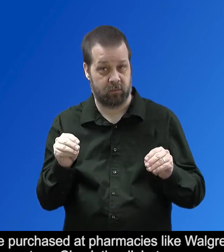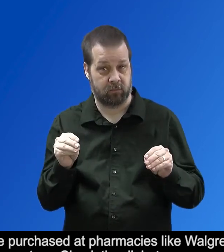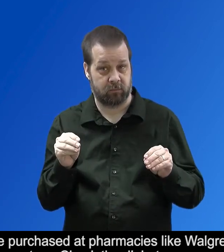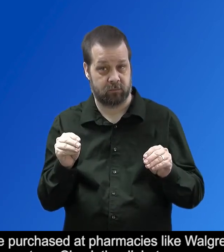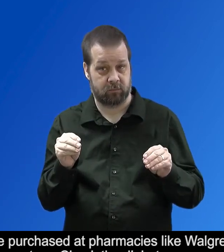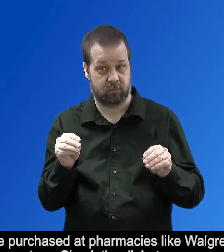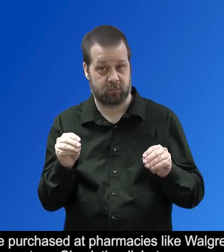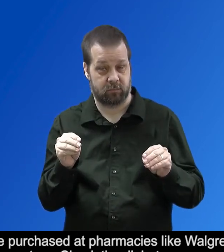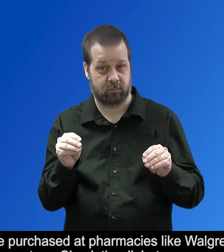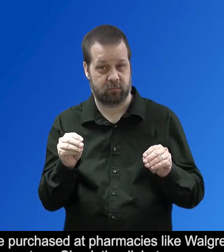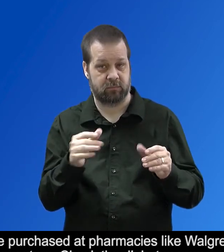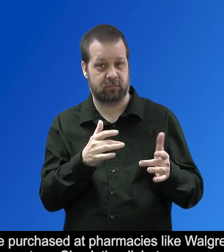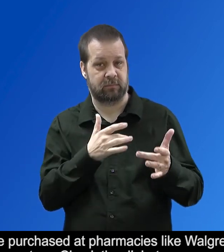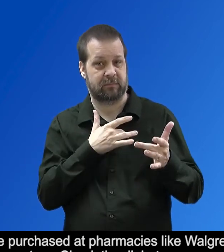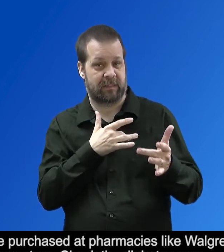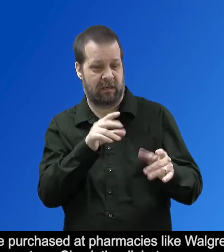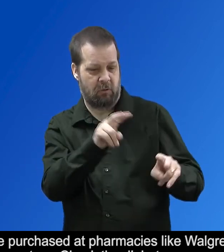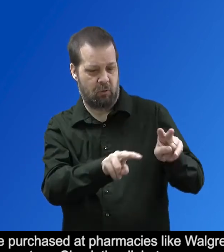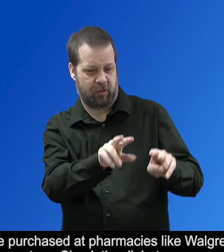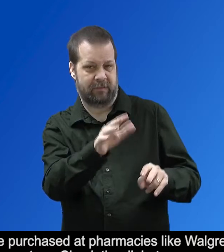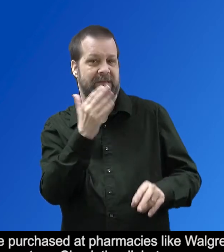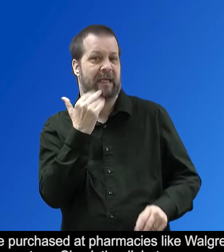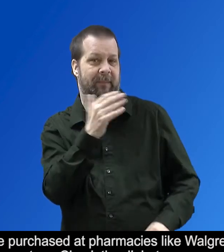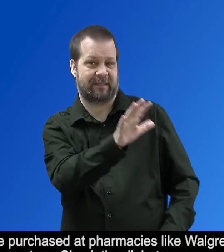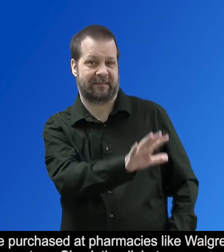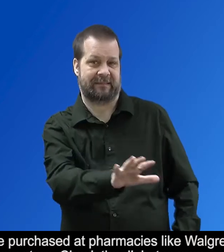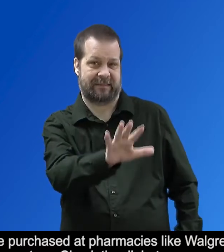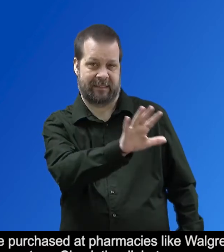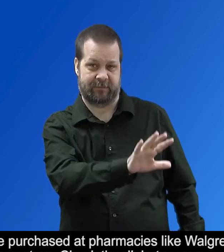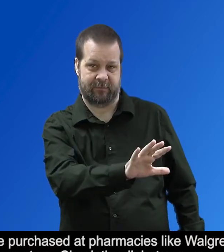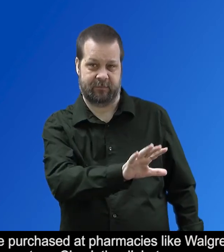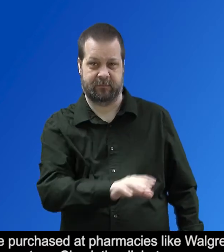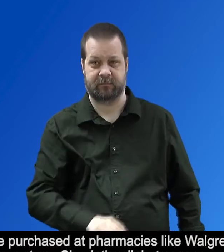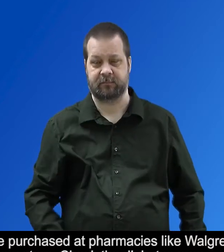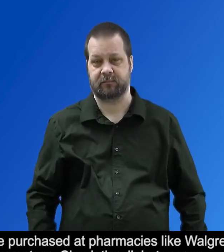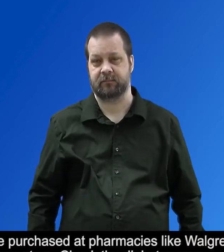store. Check the diabetes area.